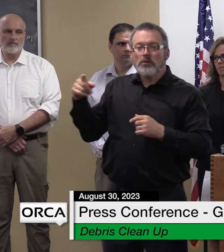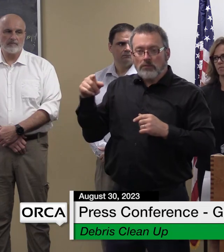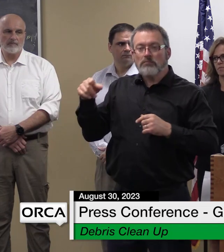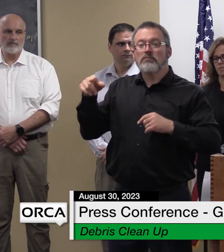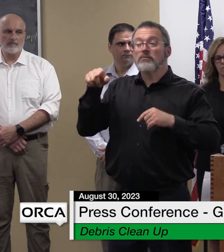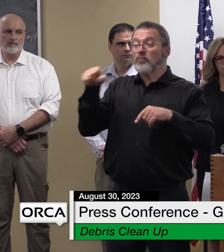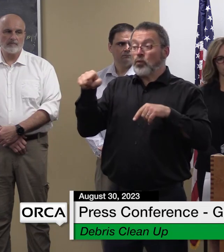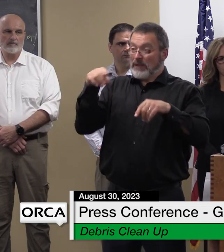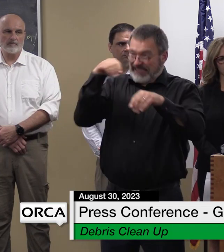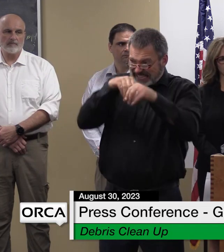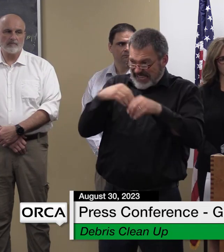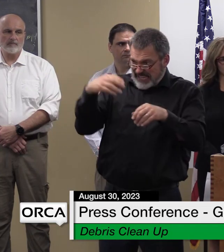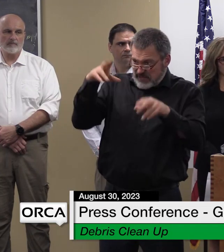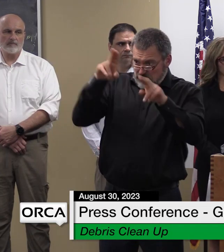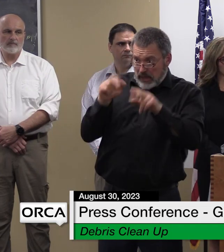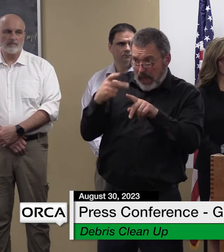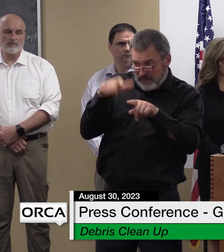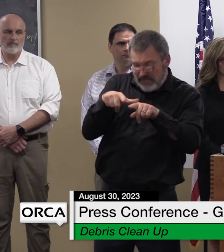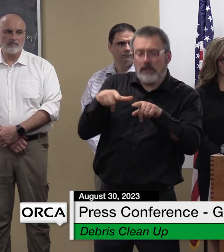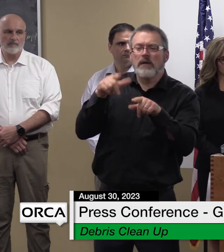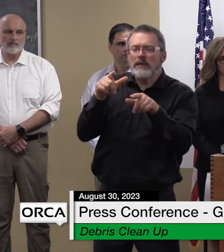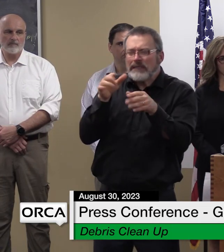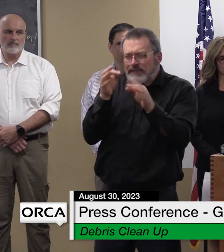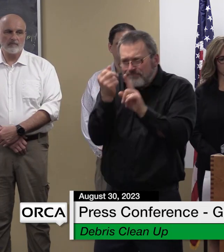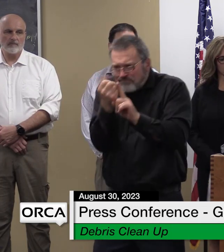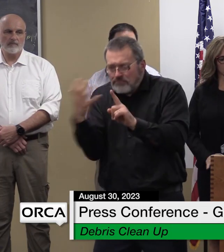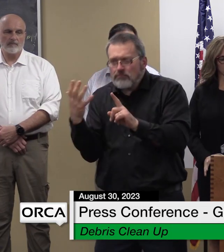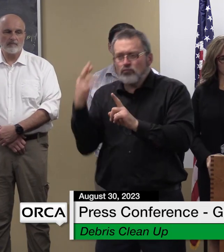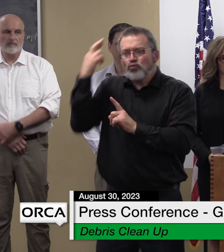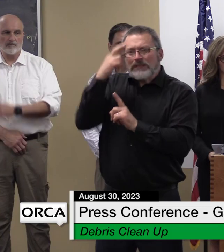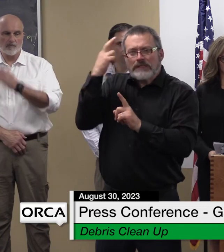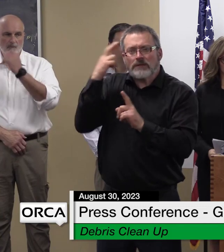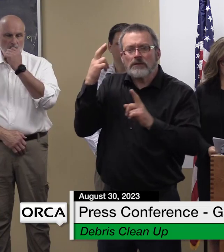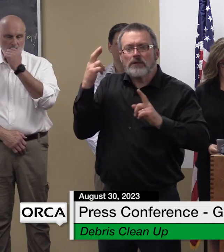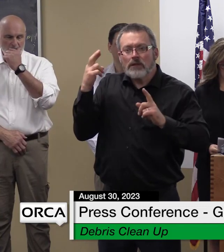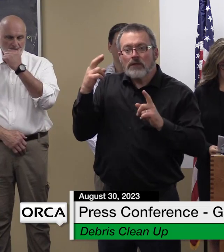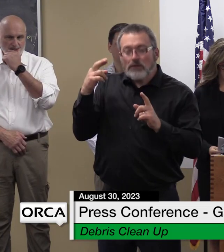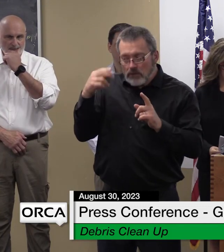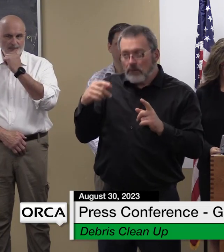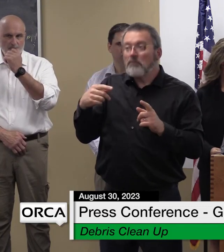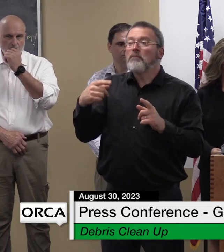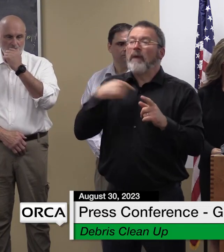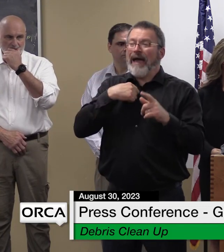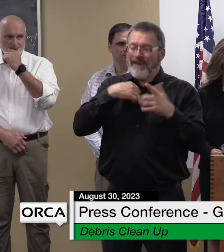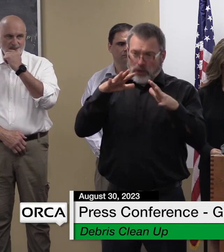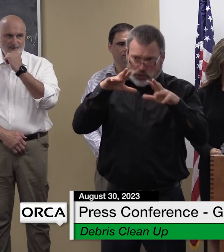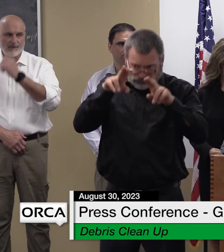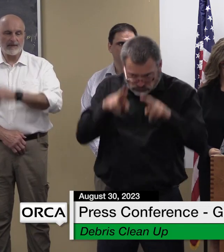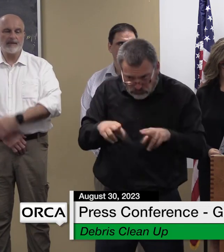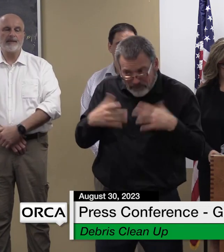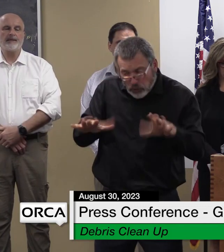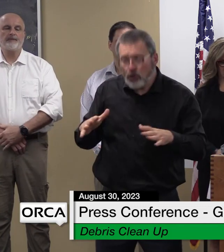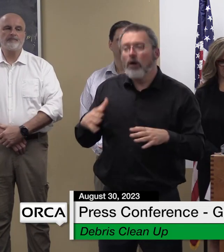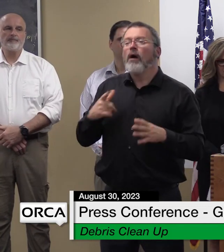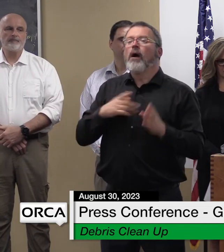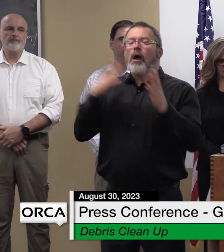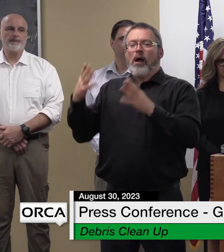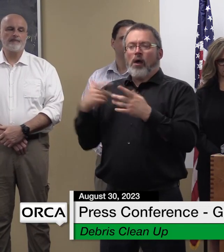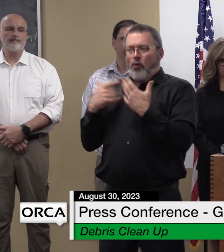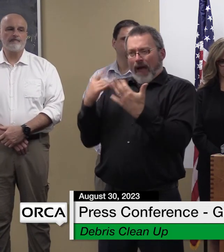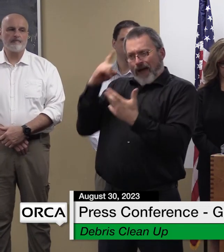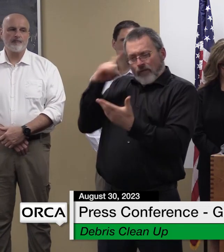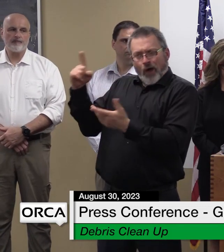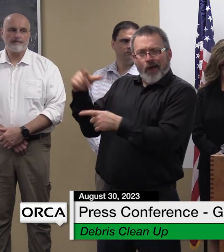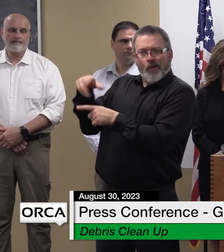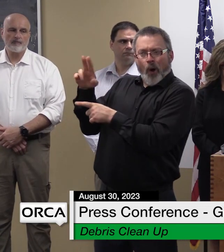or a person who the applicant authorizes to sign on their behalf. The appeal submission should